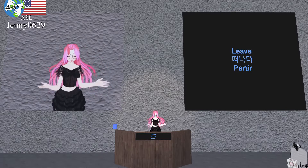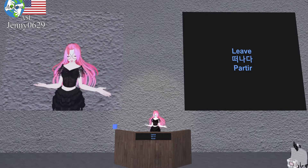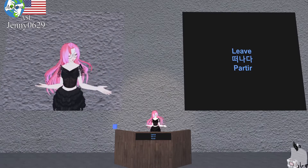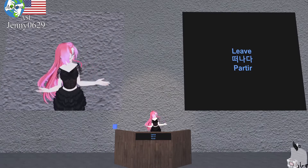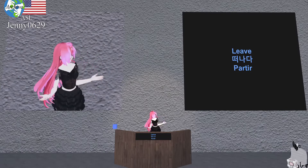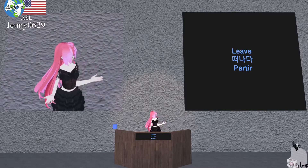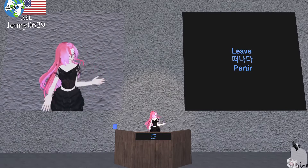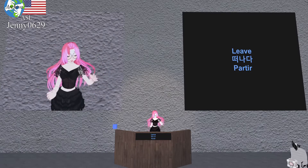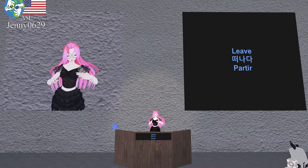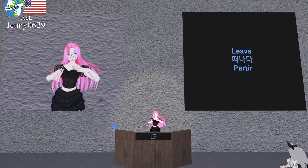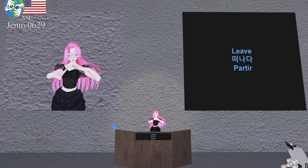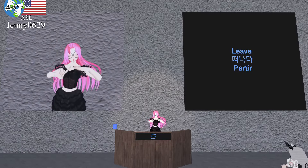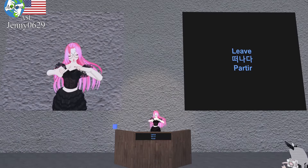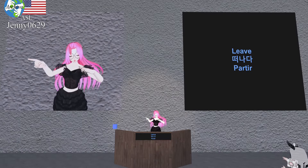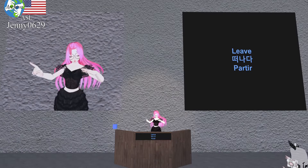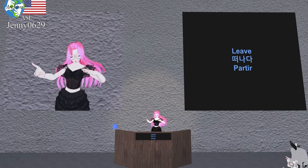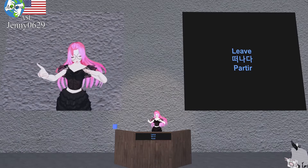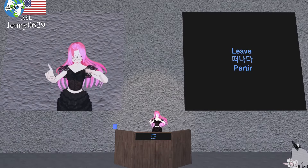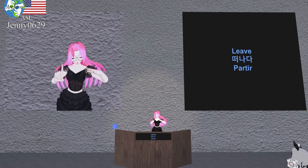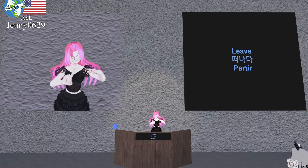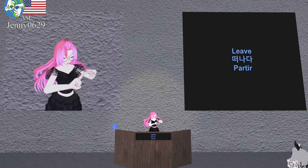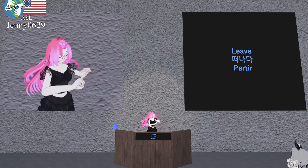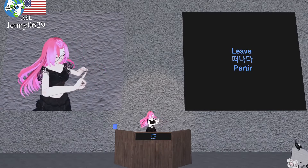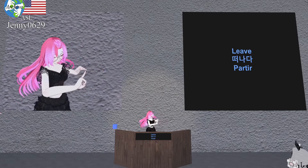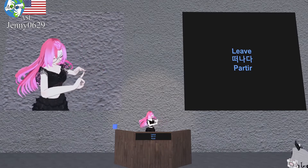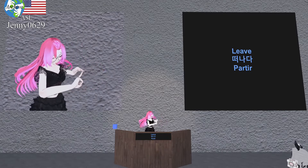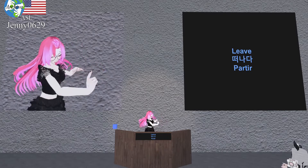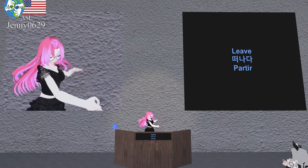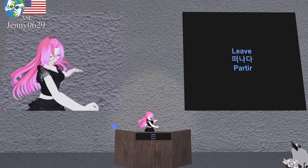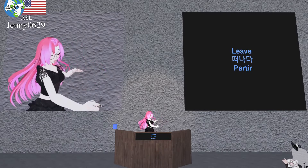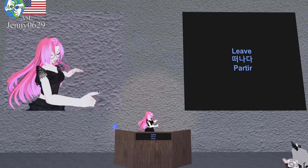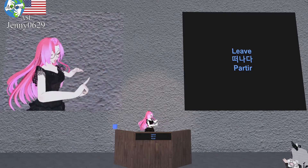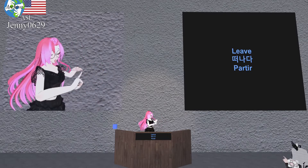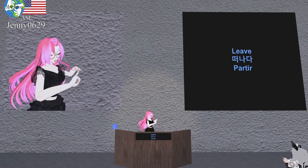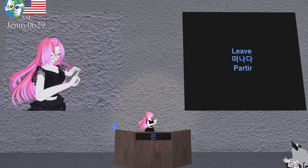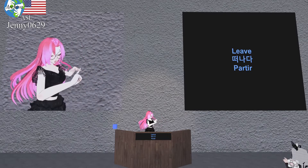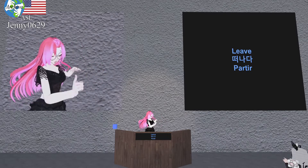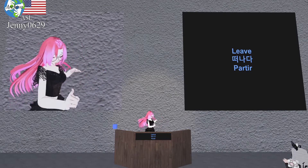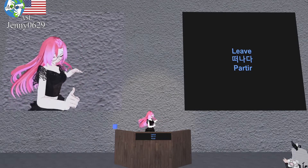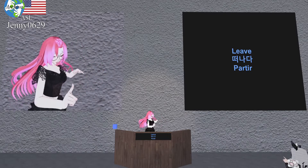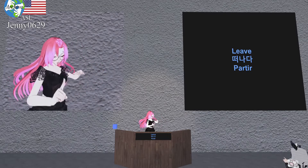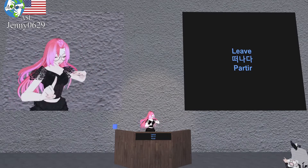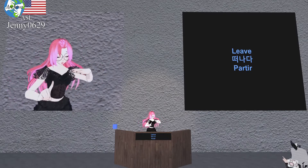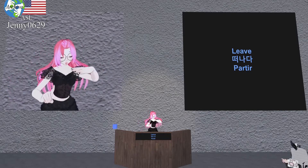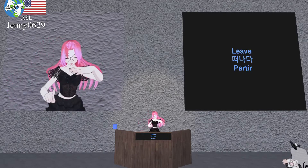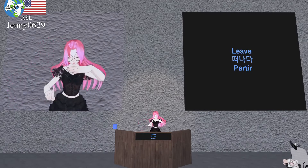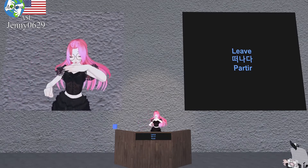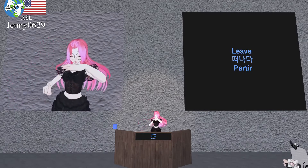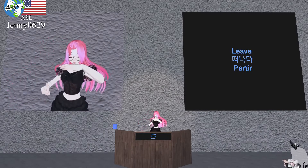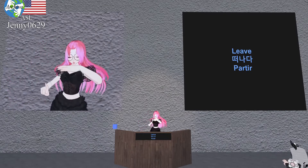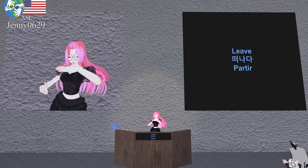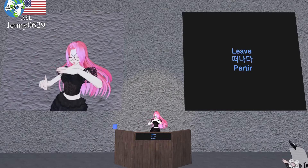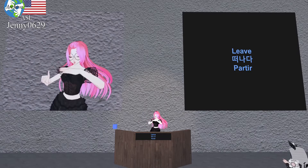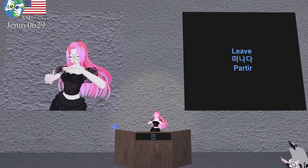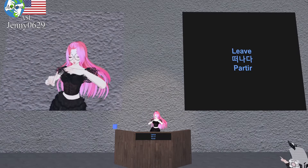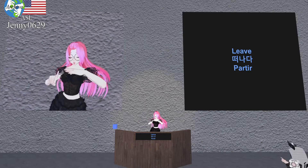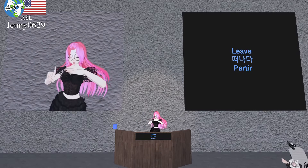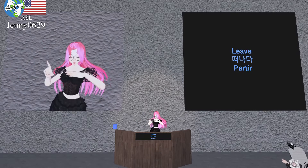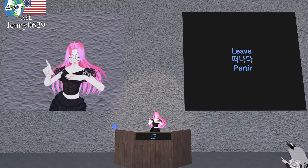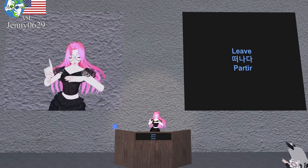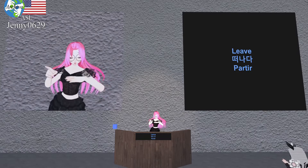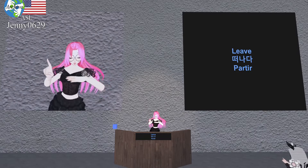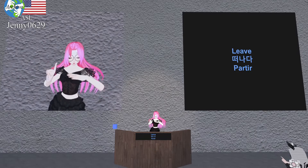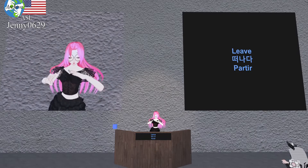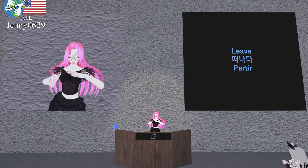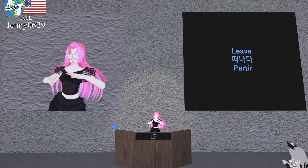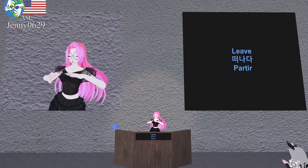poof, right? And you're like, what? Where'd they go? They left. This is like fleeing, very quickly leaving. You're going to have that open